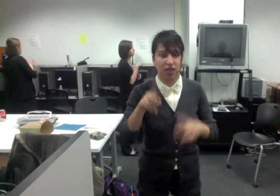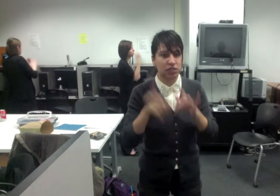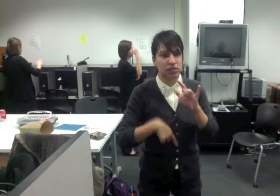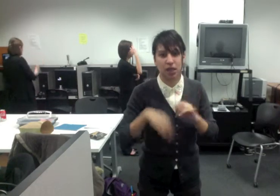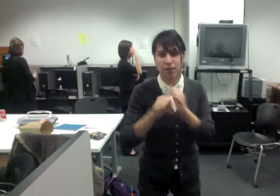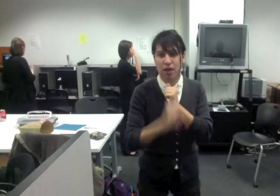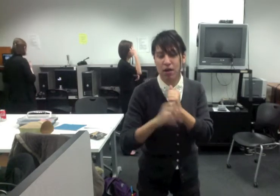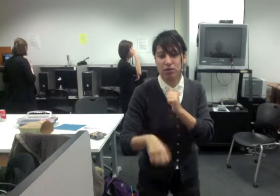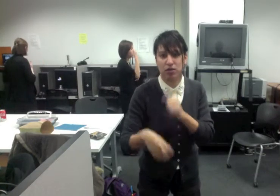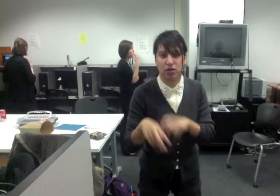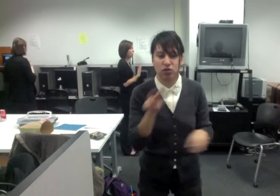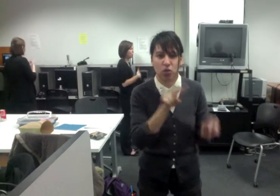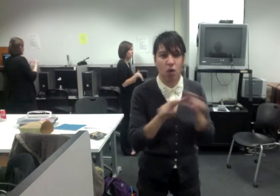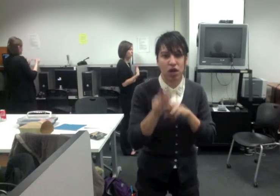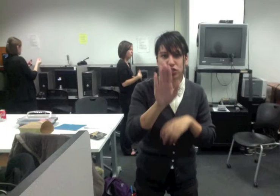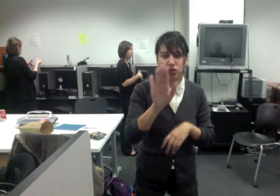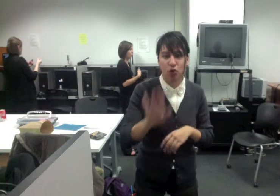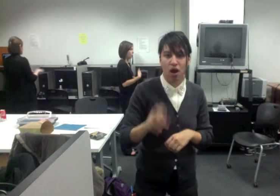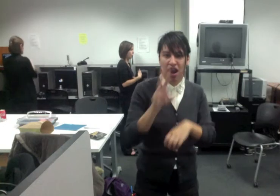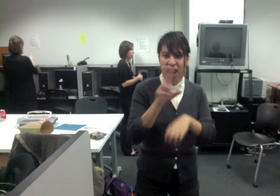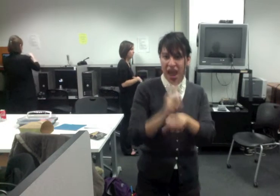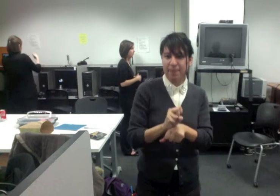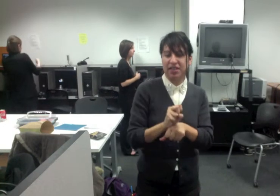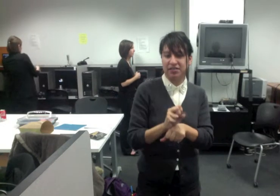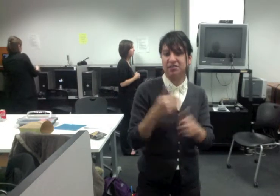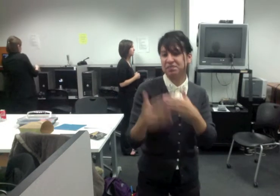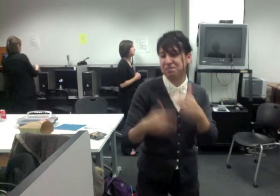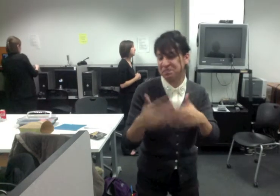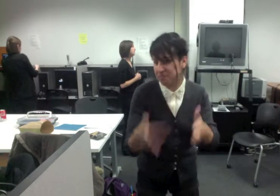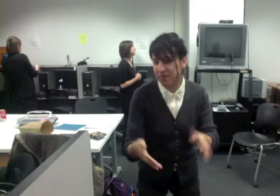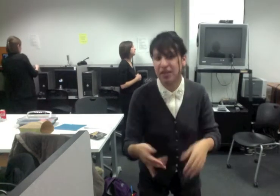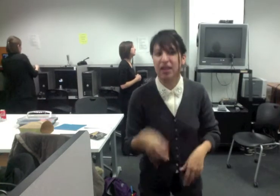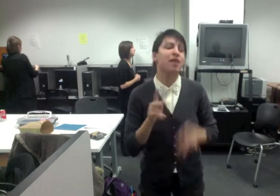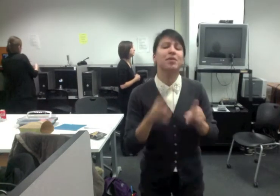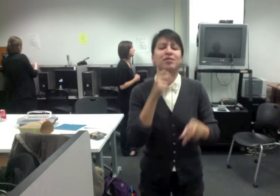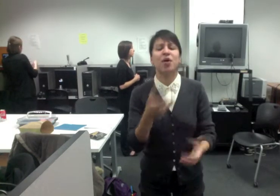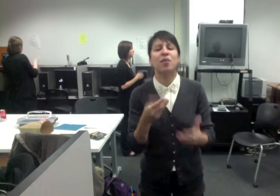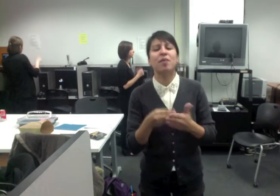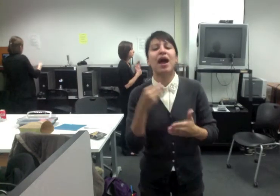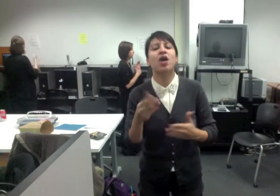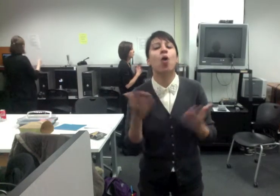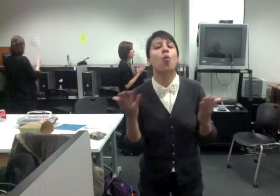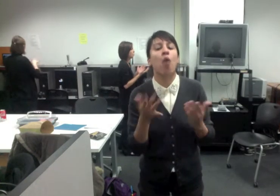etc. People don't buy what you do, they buy why you do it, and what you do simply serves as the proof of what you